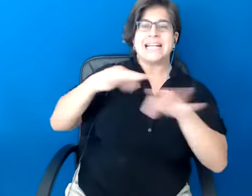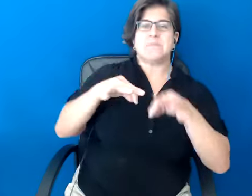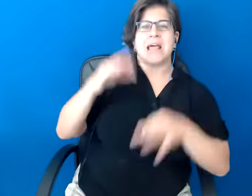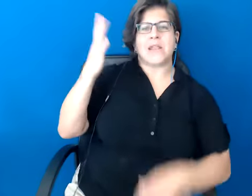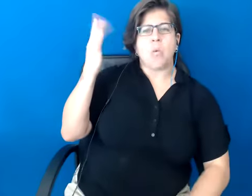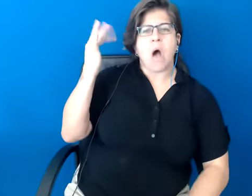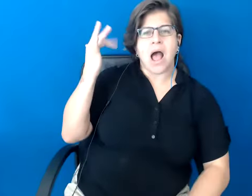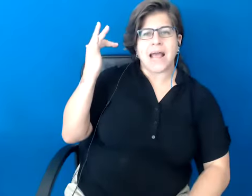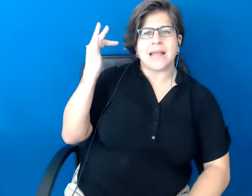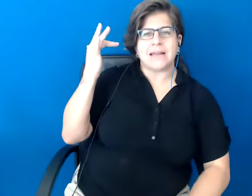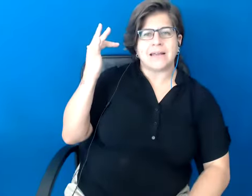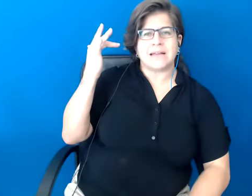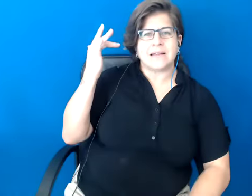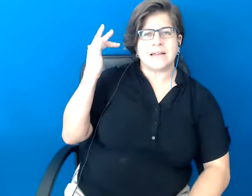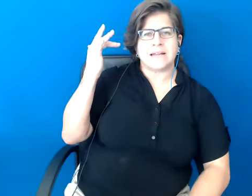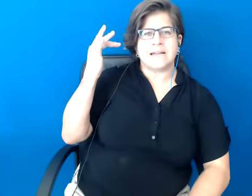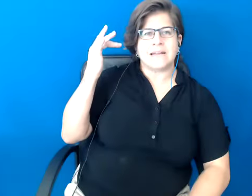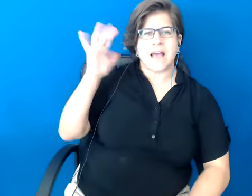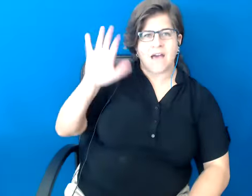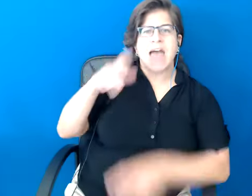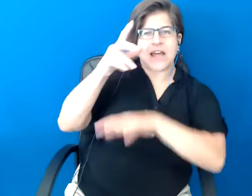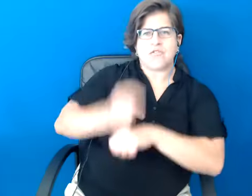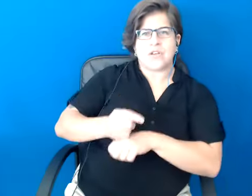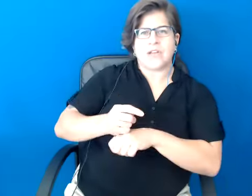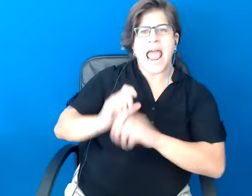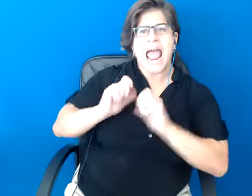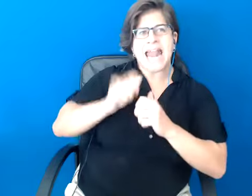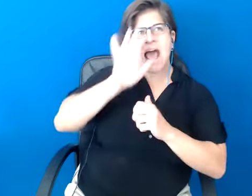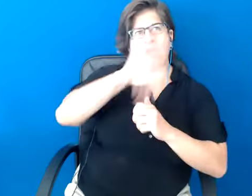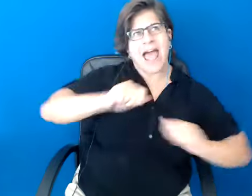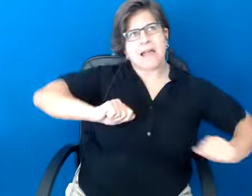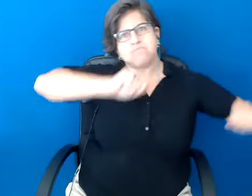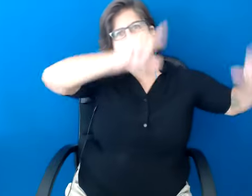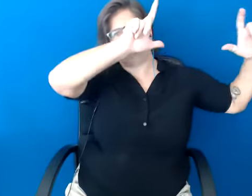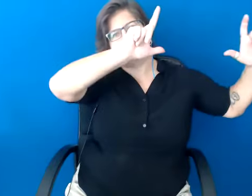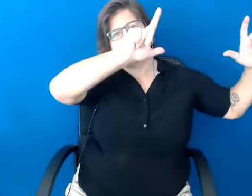help explain the why of our tradition and how that might not be